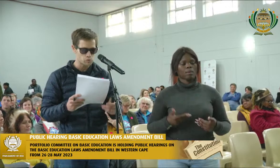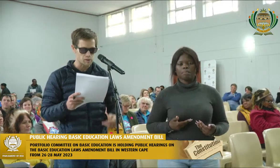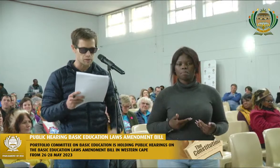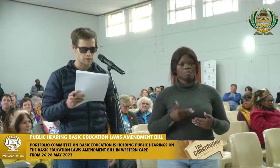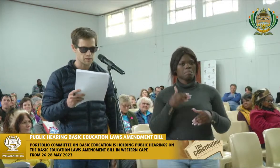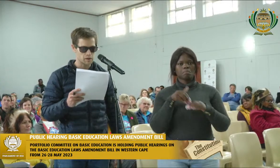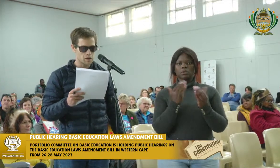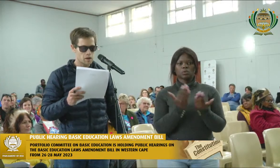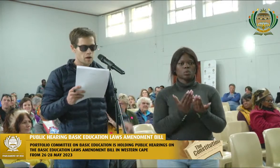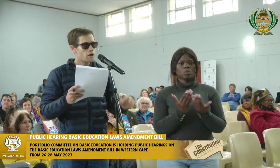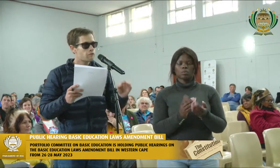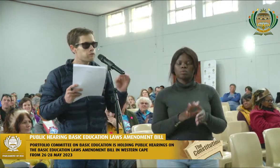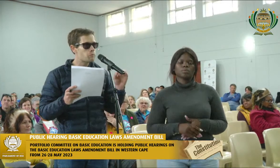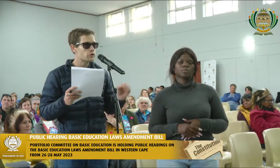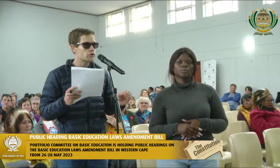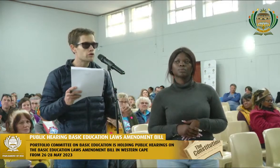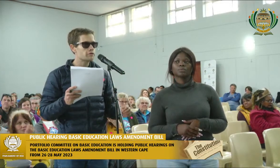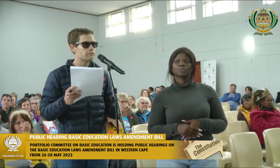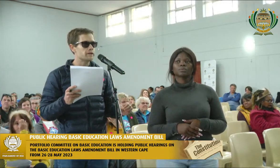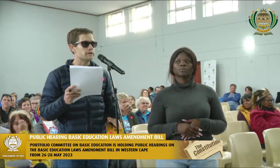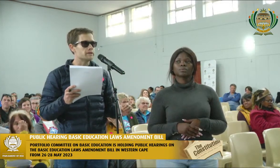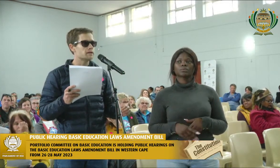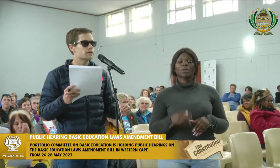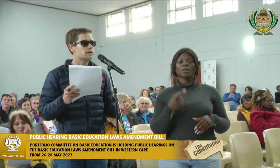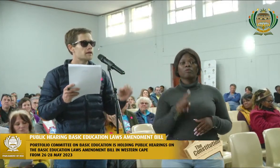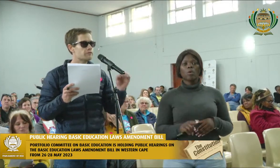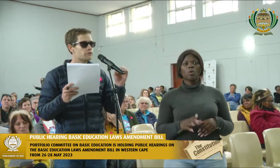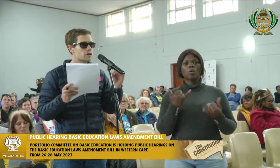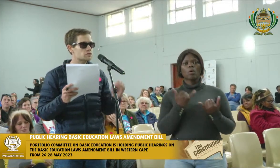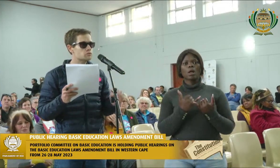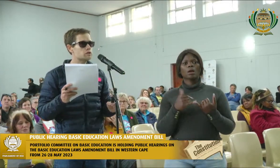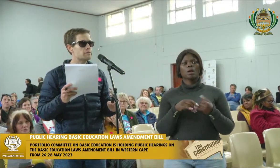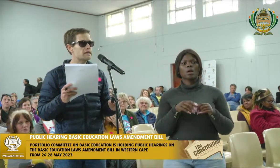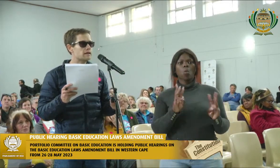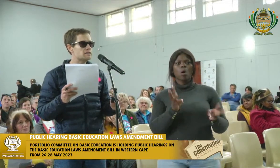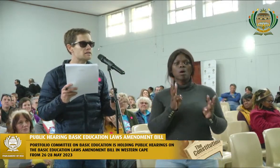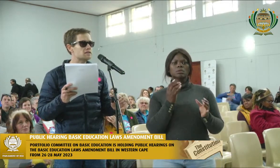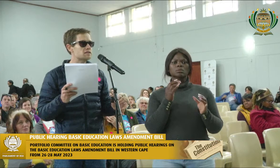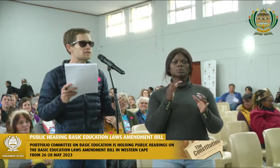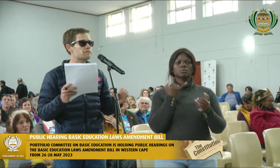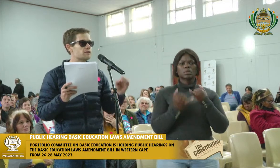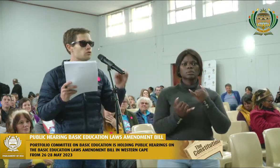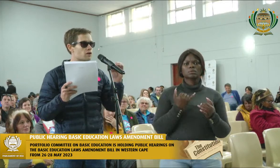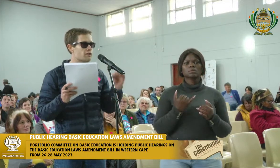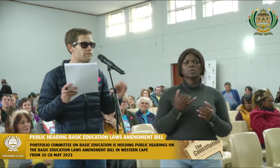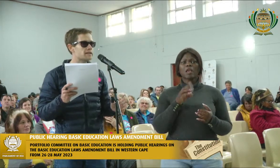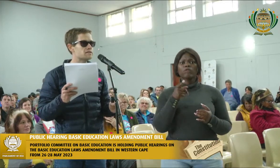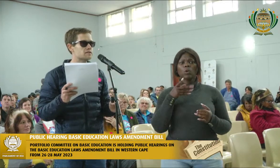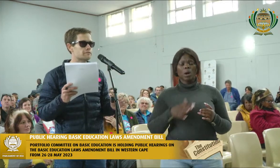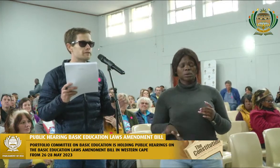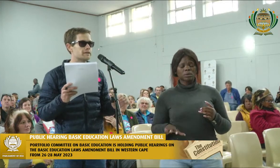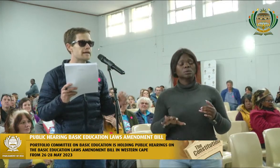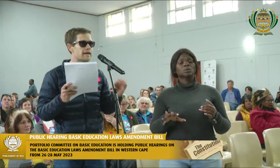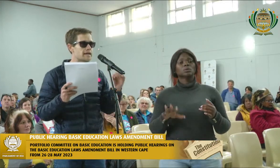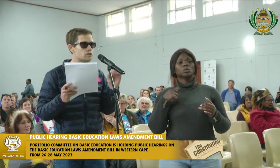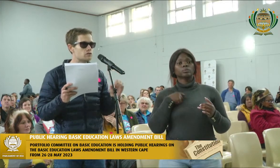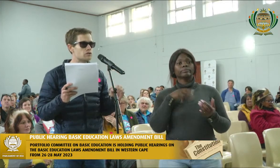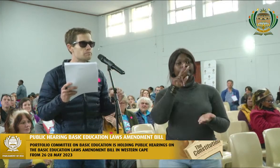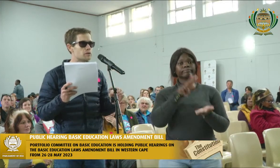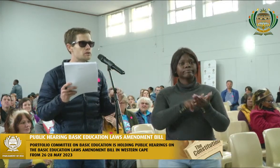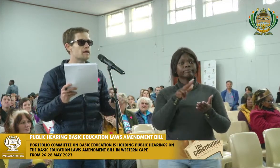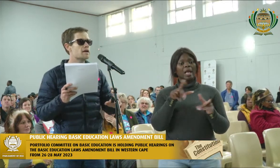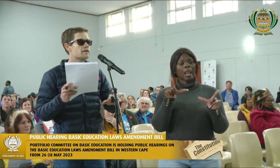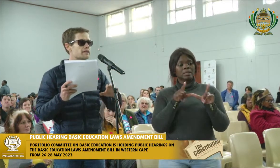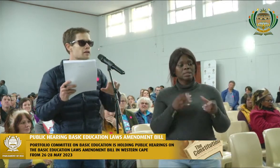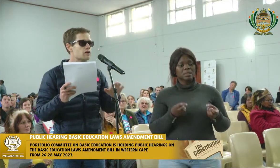in a school world. For pornography, if you guys want to be licensing something or governing something, add it